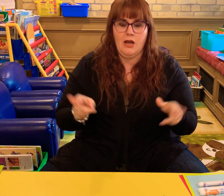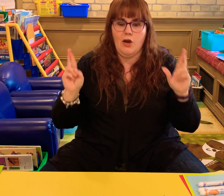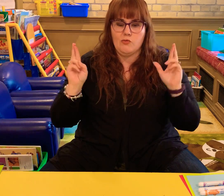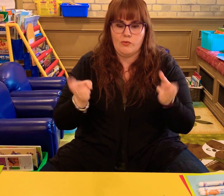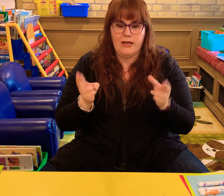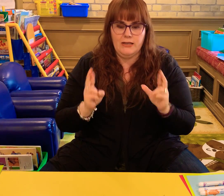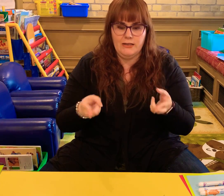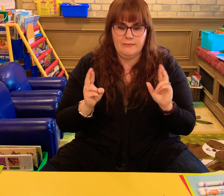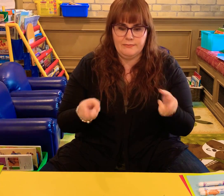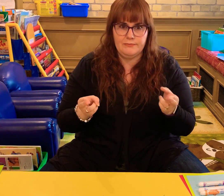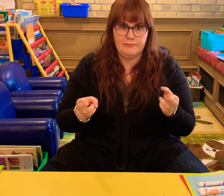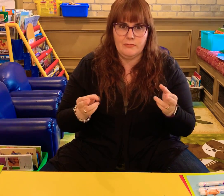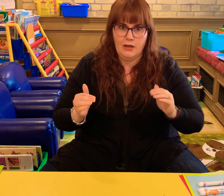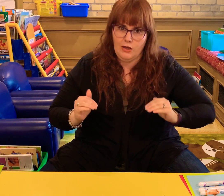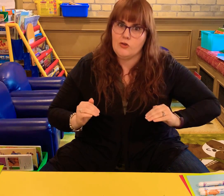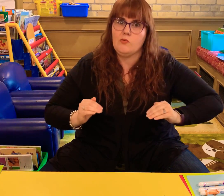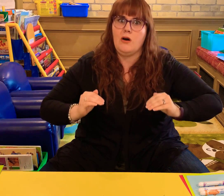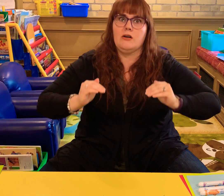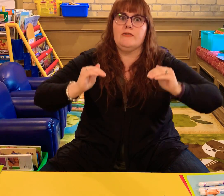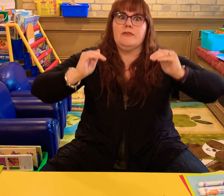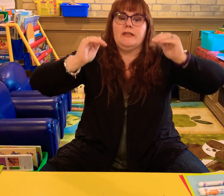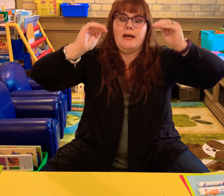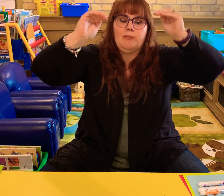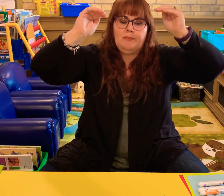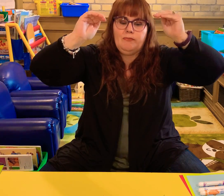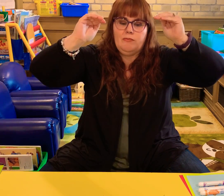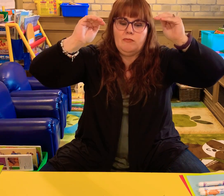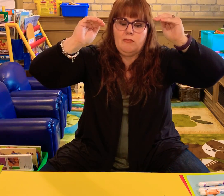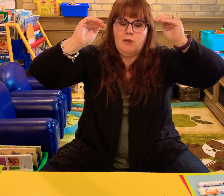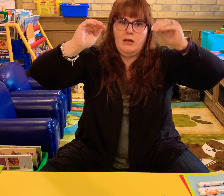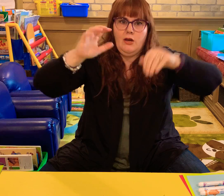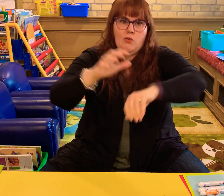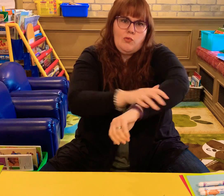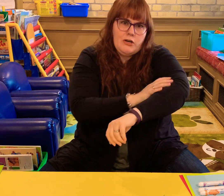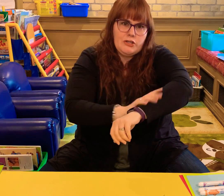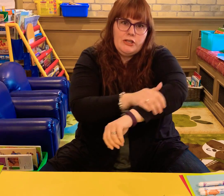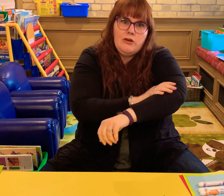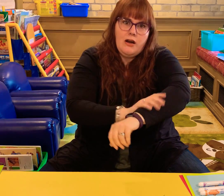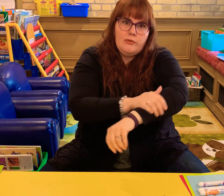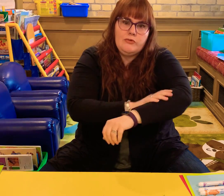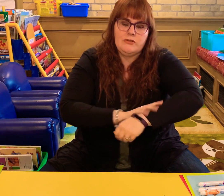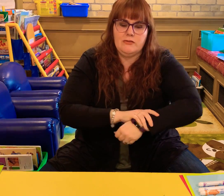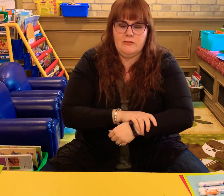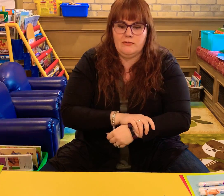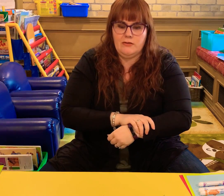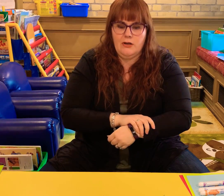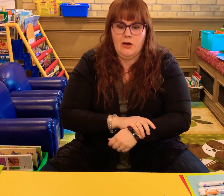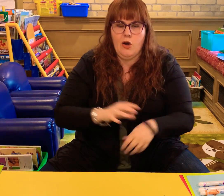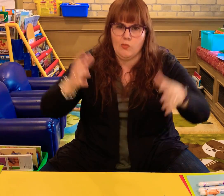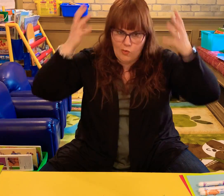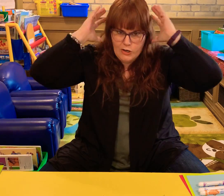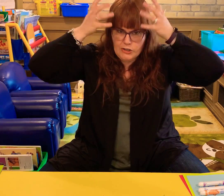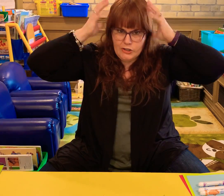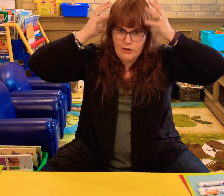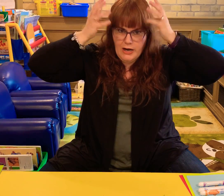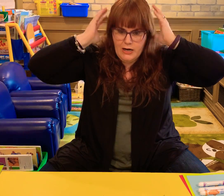Ready? The water filling up. Washing your arms. Washing your hair.